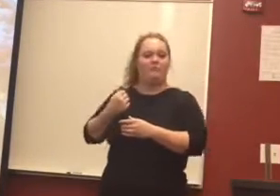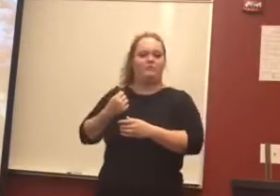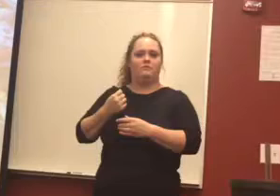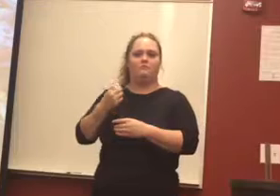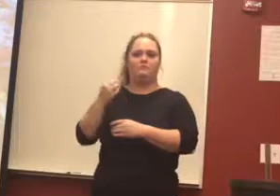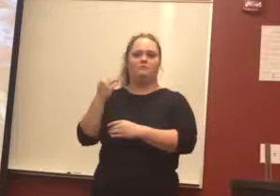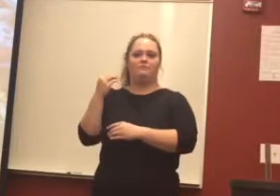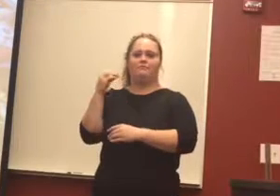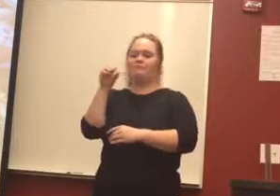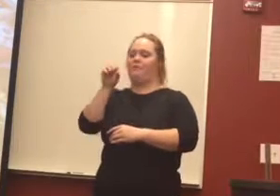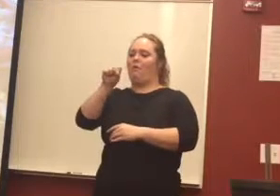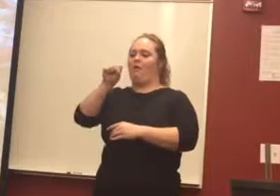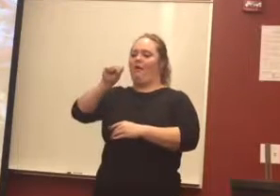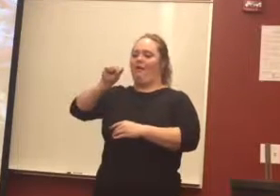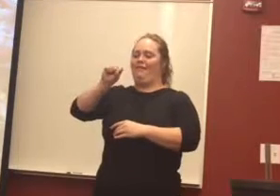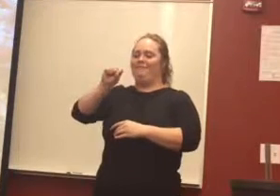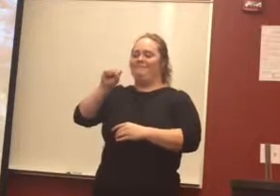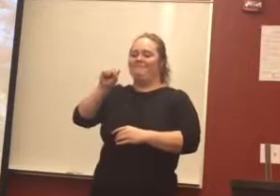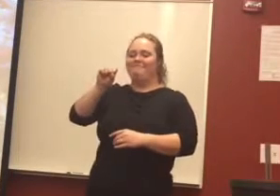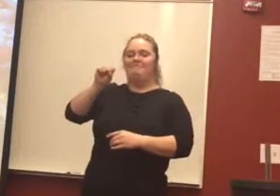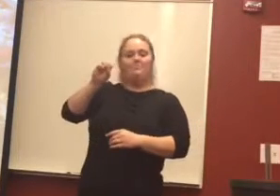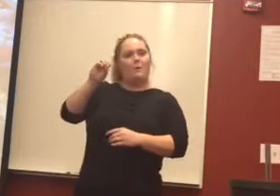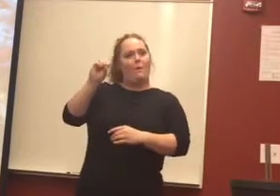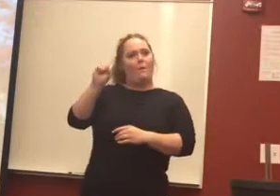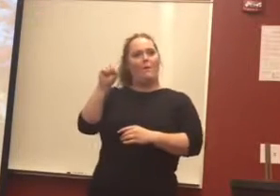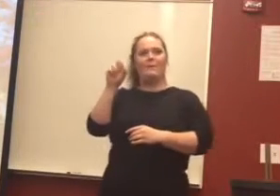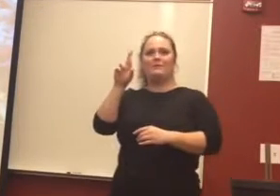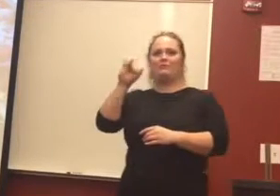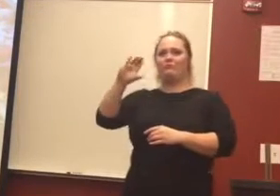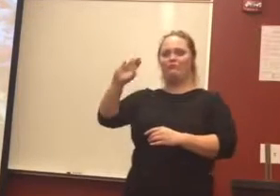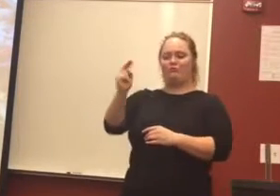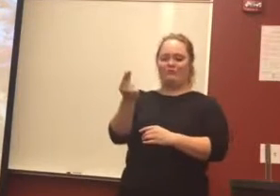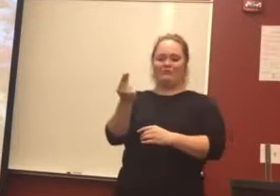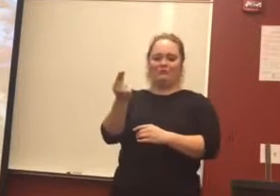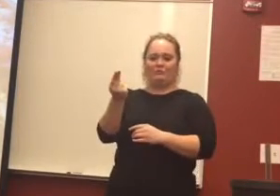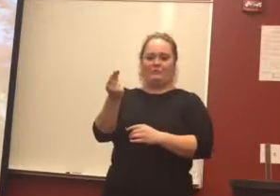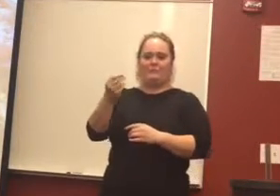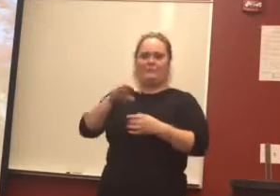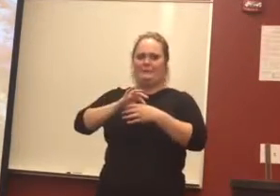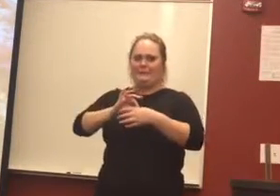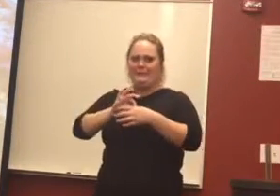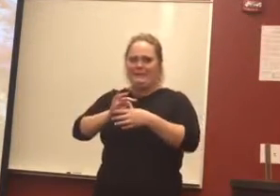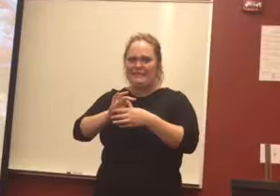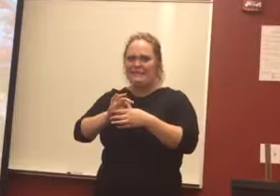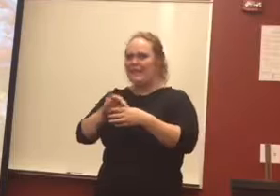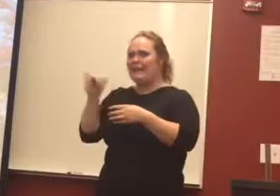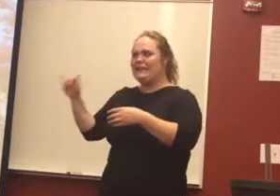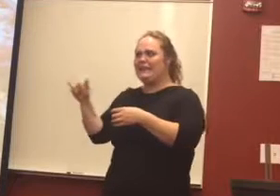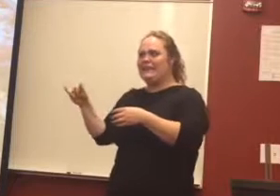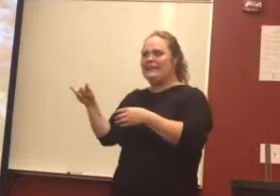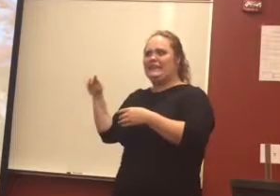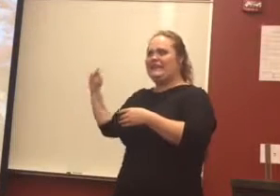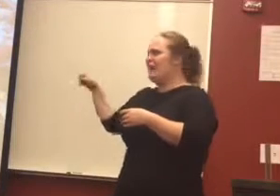a squid ball. I don't know what that means because I didn't eat it. Come on, you're in China, try it.